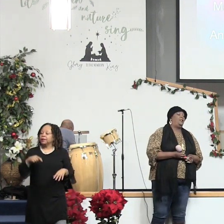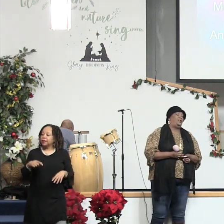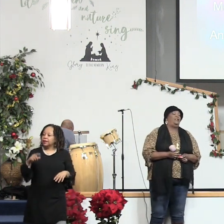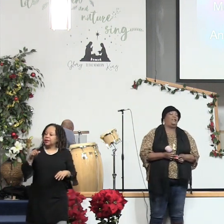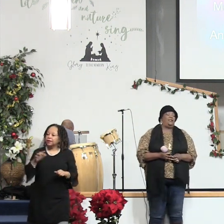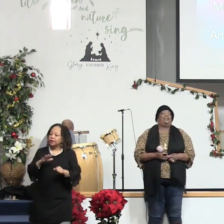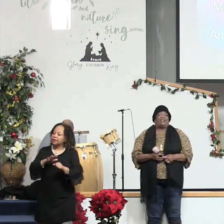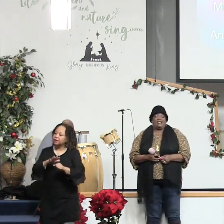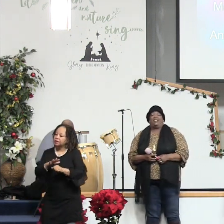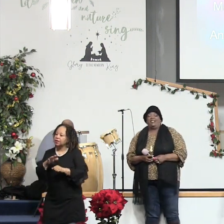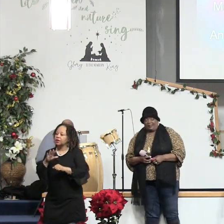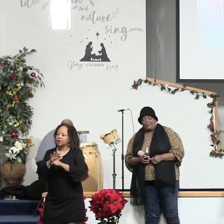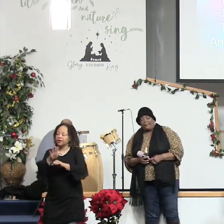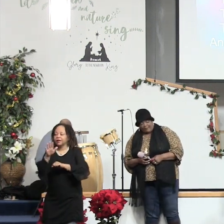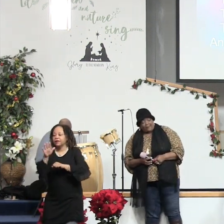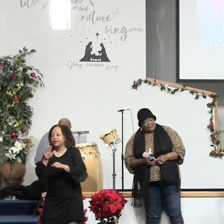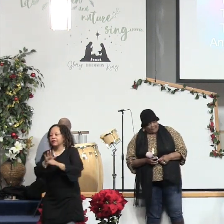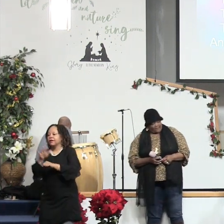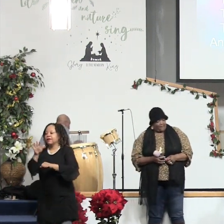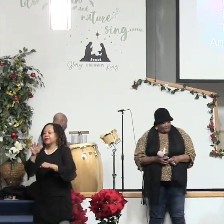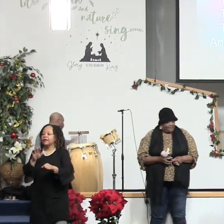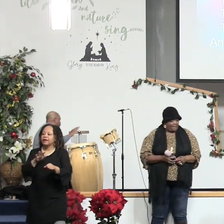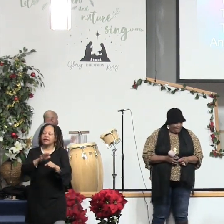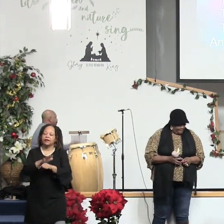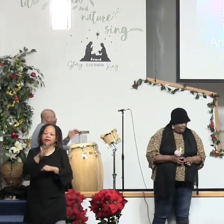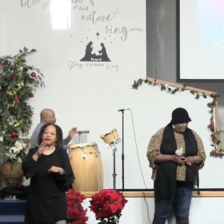imagine, and that is